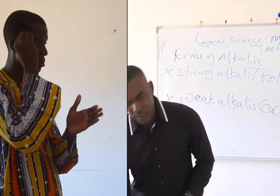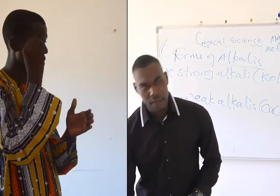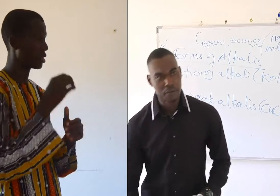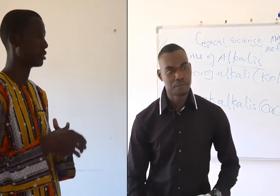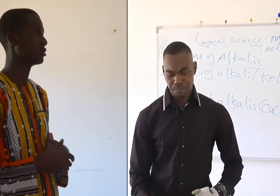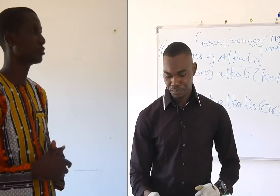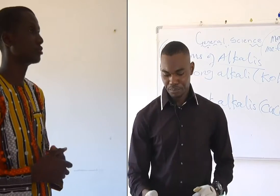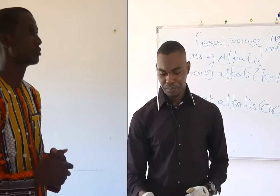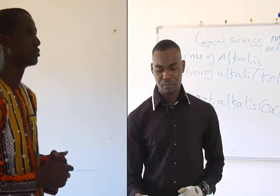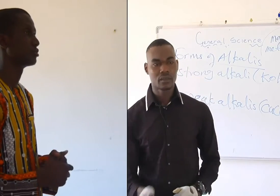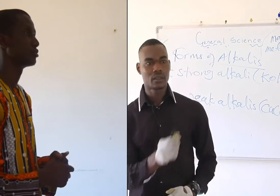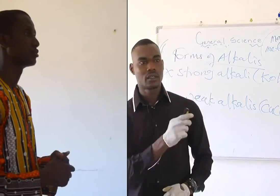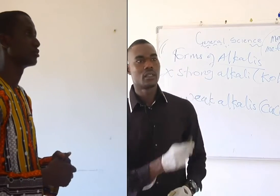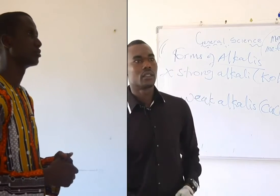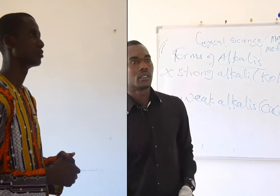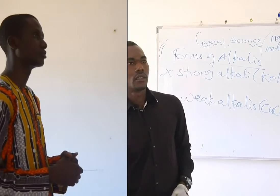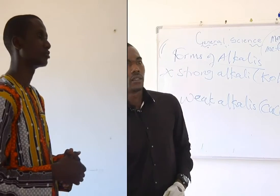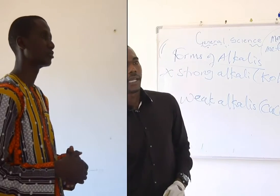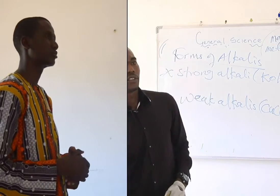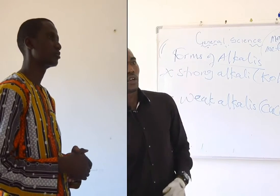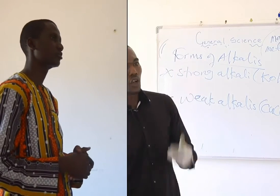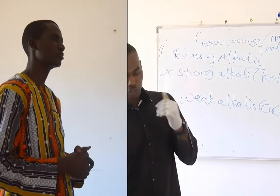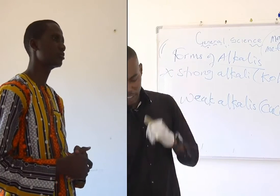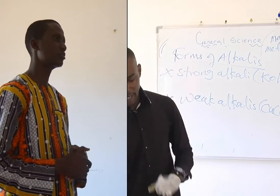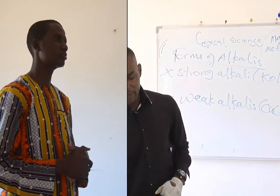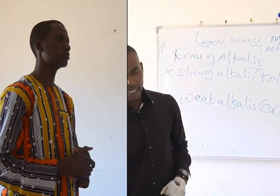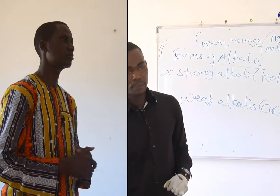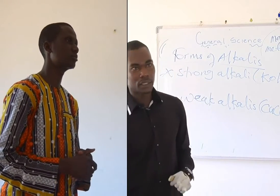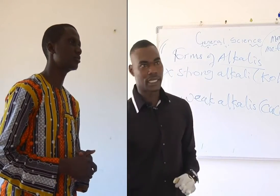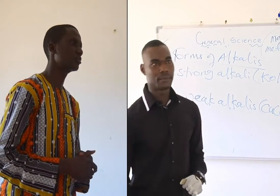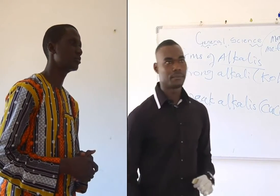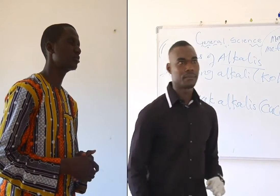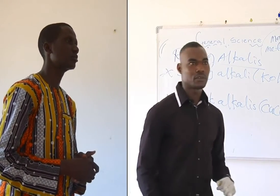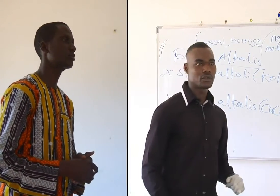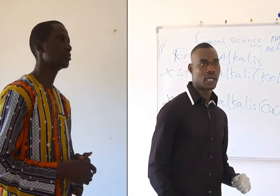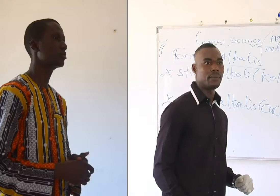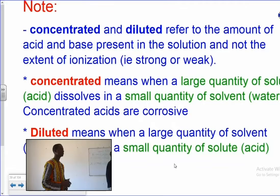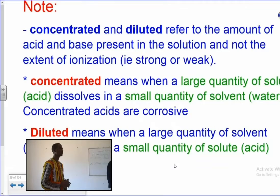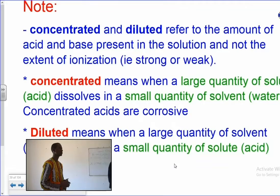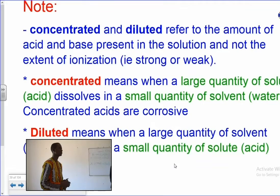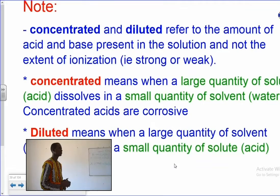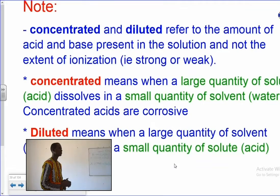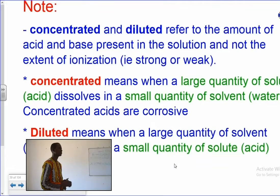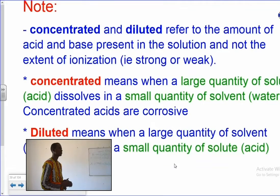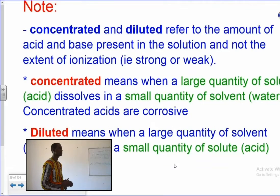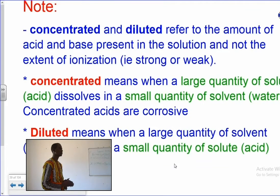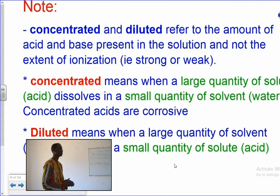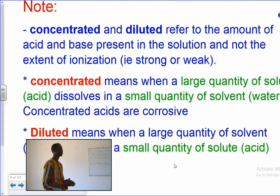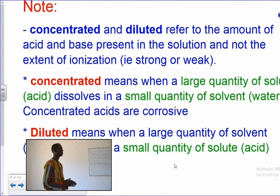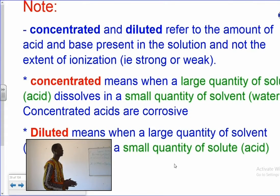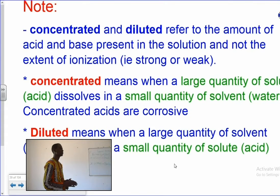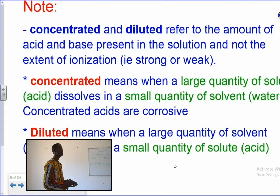you now. All right, so note here, very important, note.